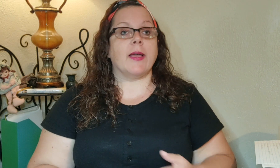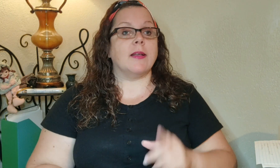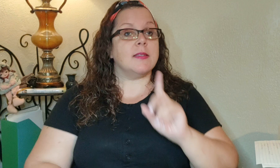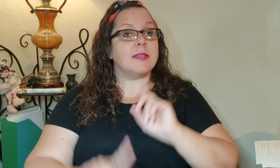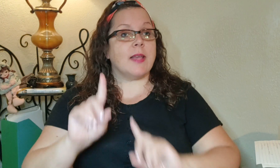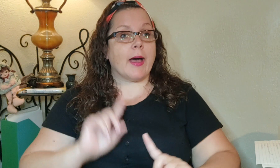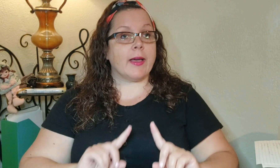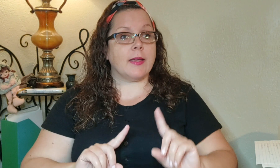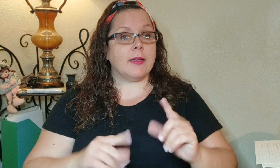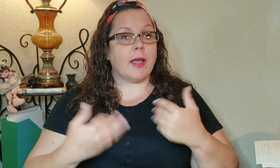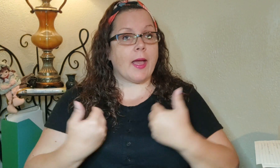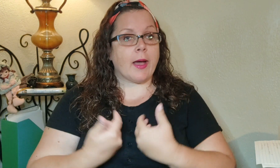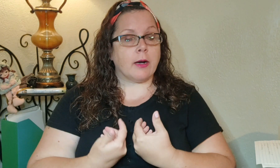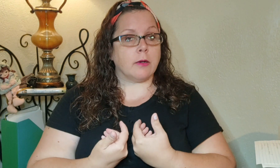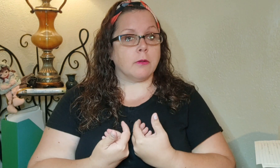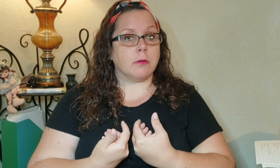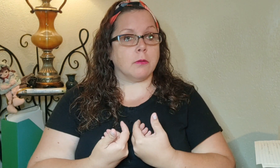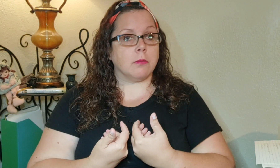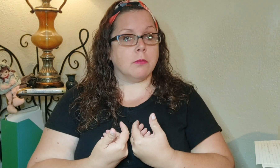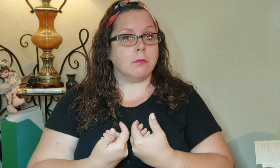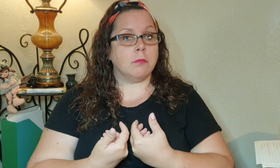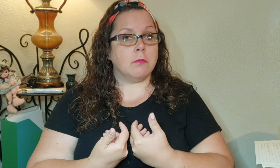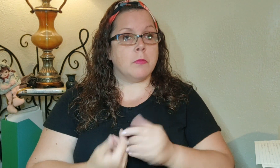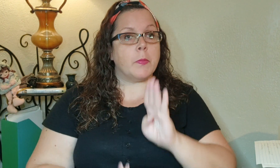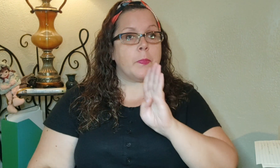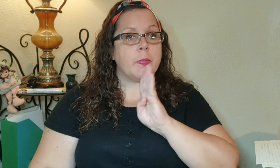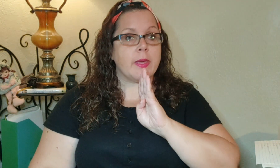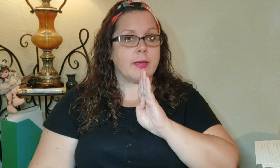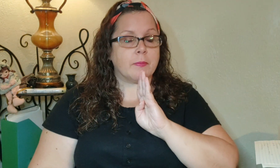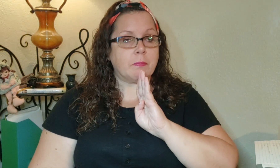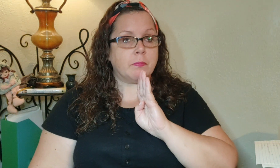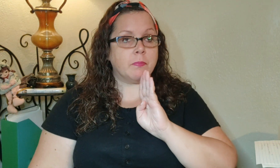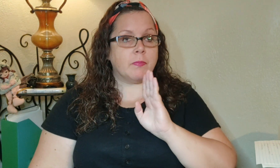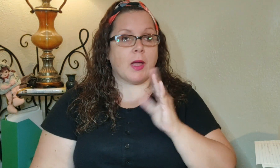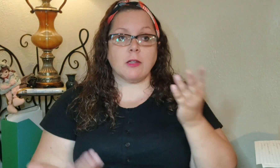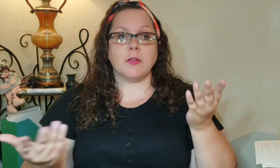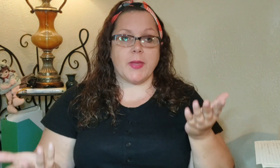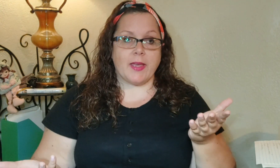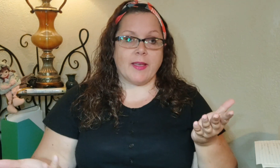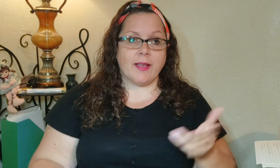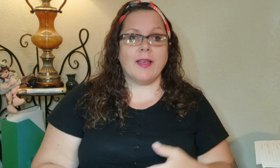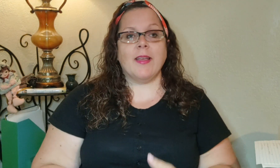like sign, how, be, how to be.